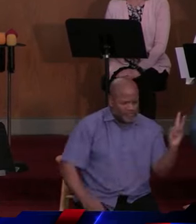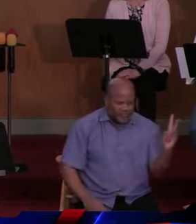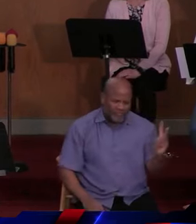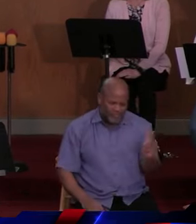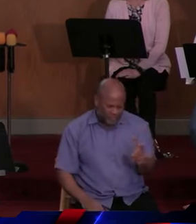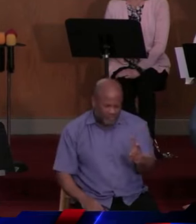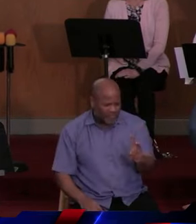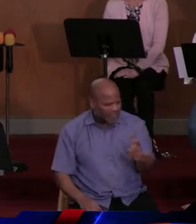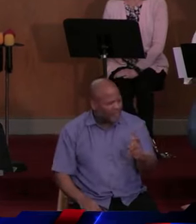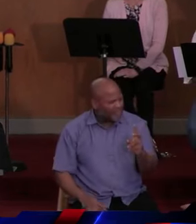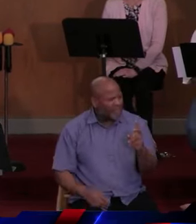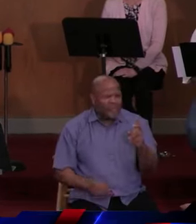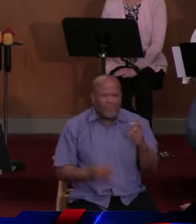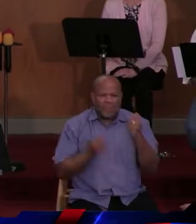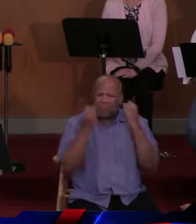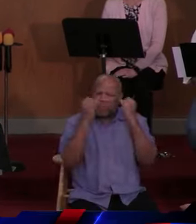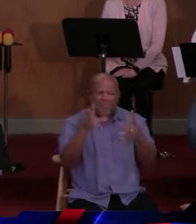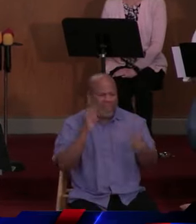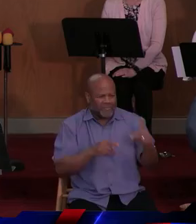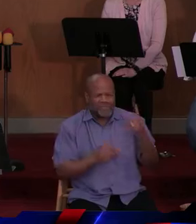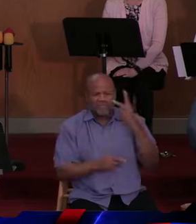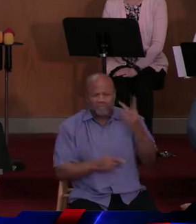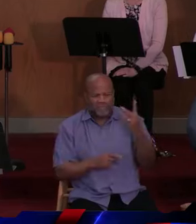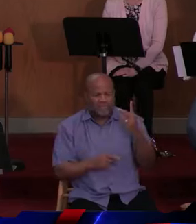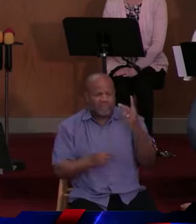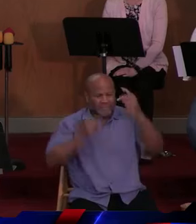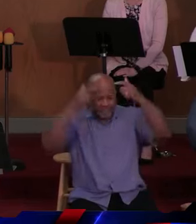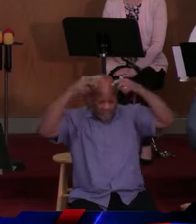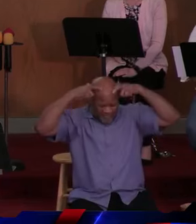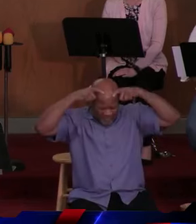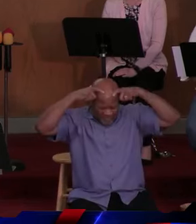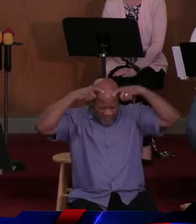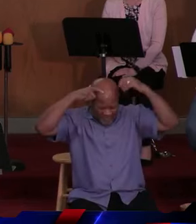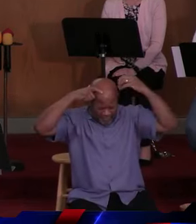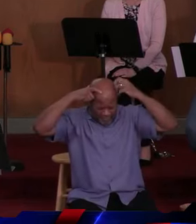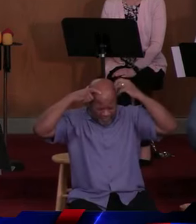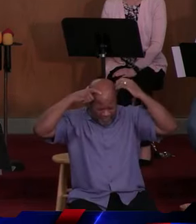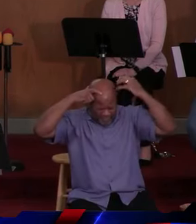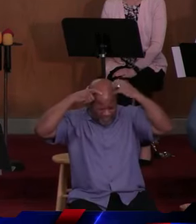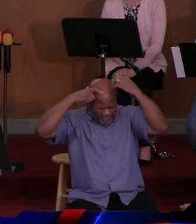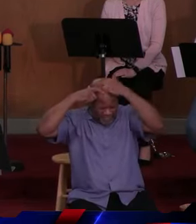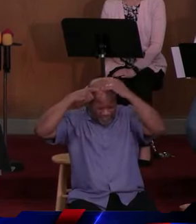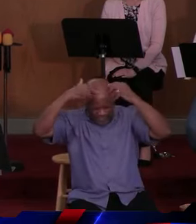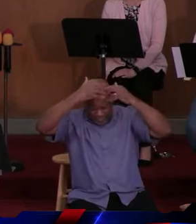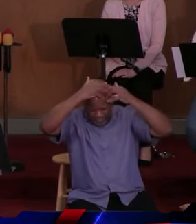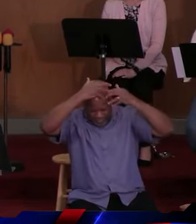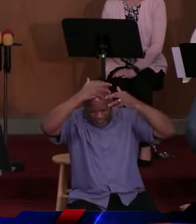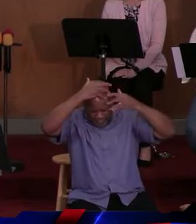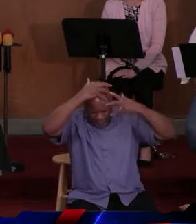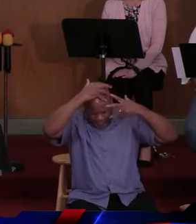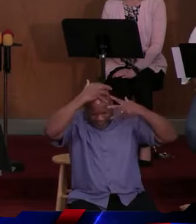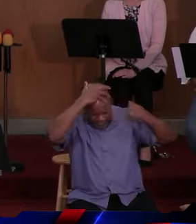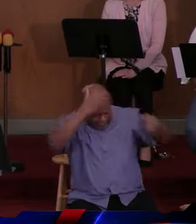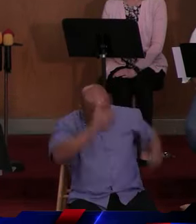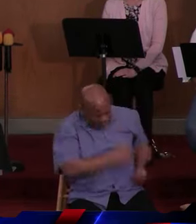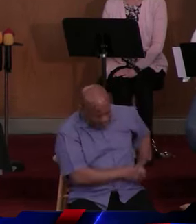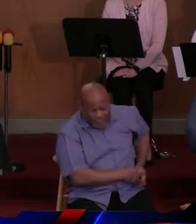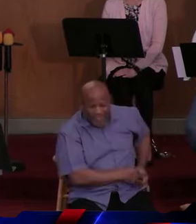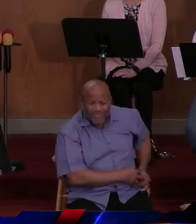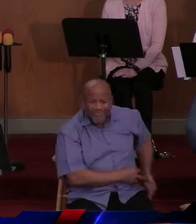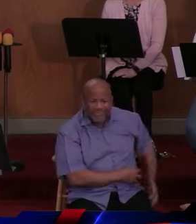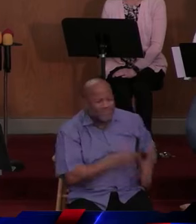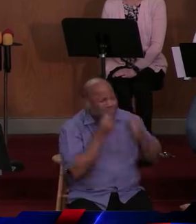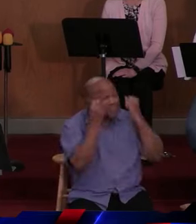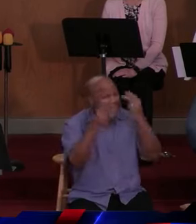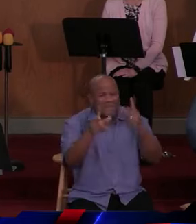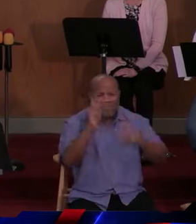feet, bloody and matted crown on his head. As he carried that cross, hung between them, died.